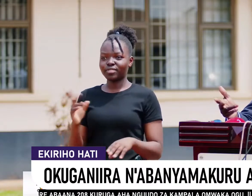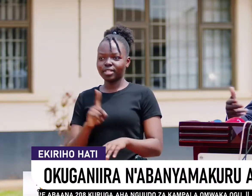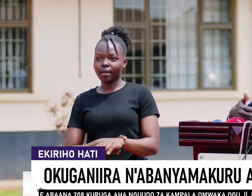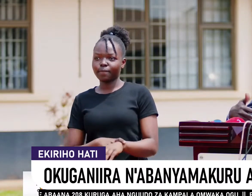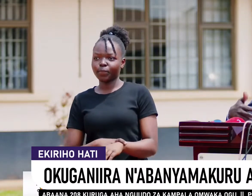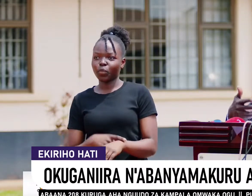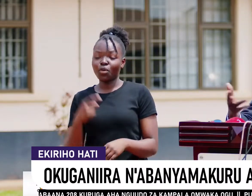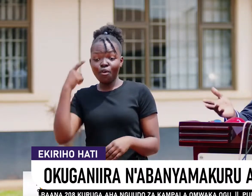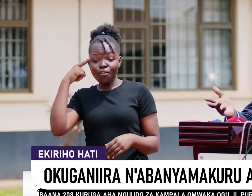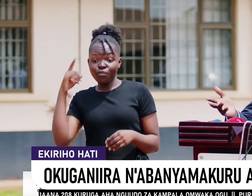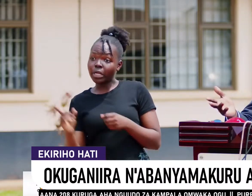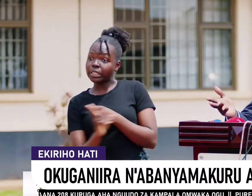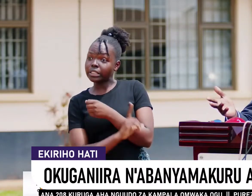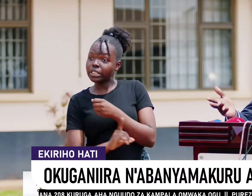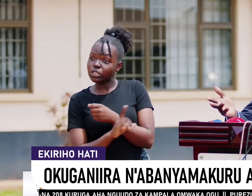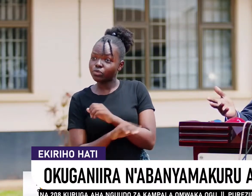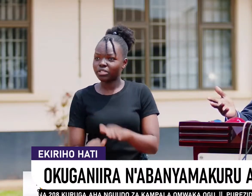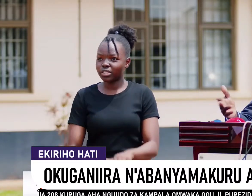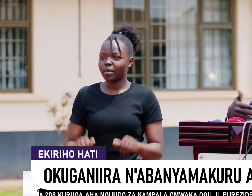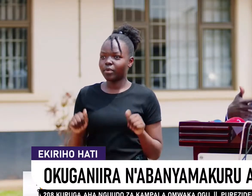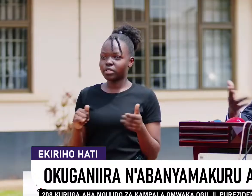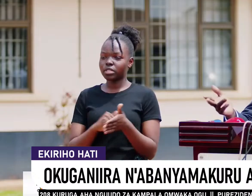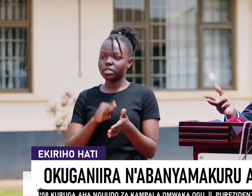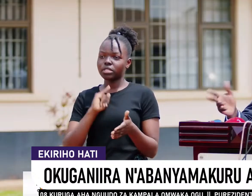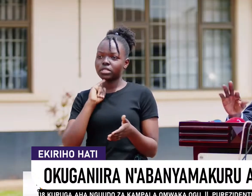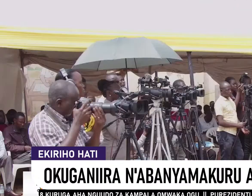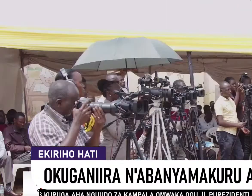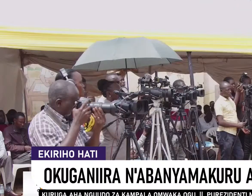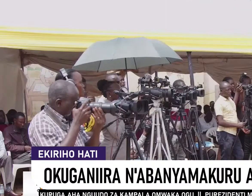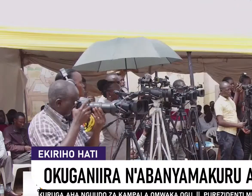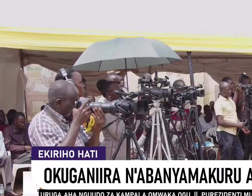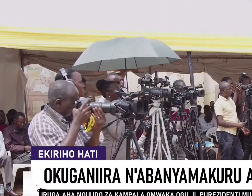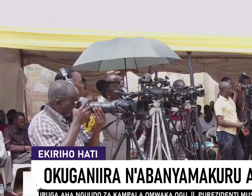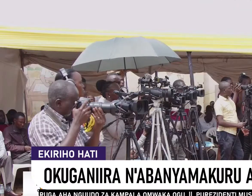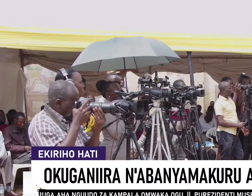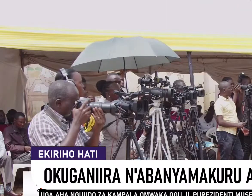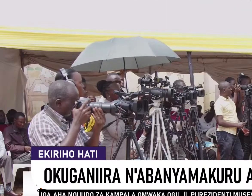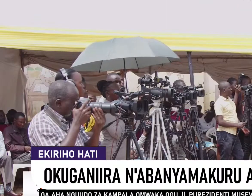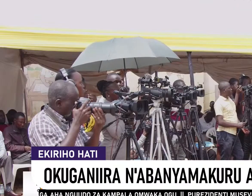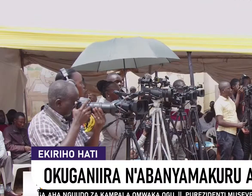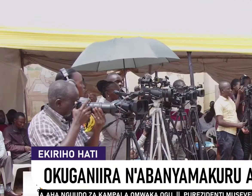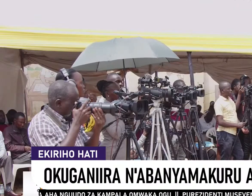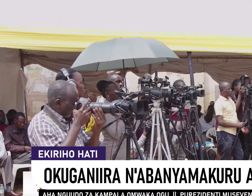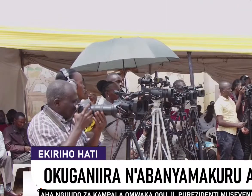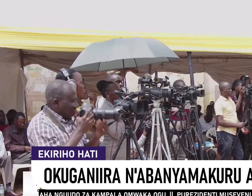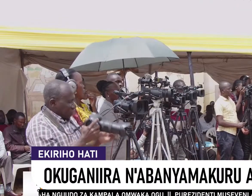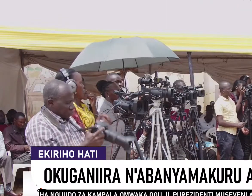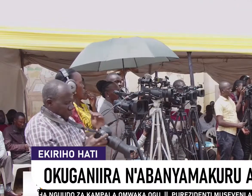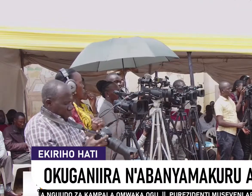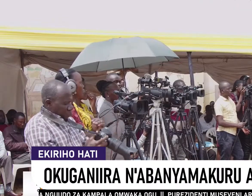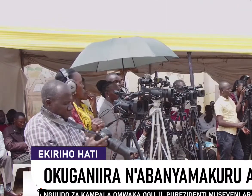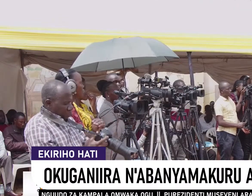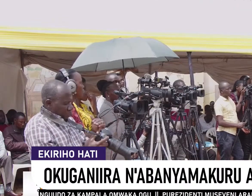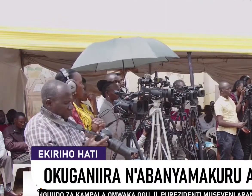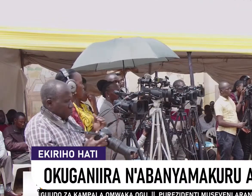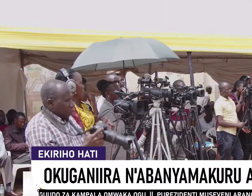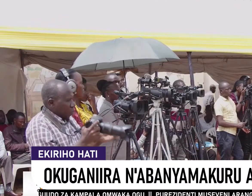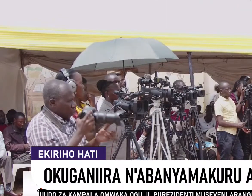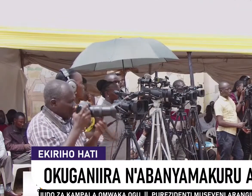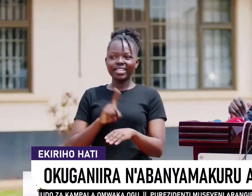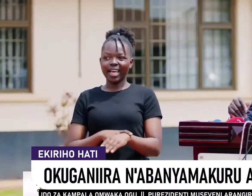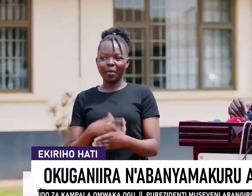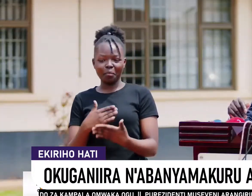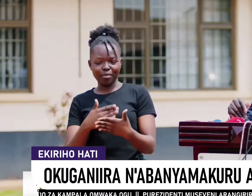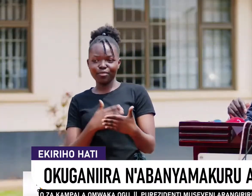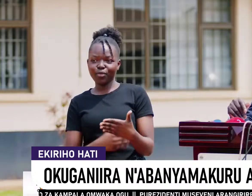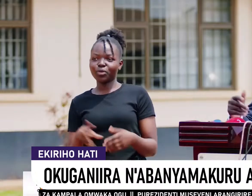chairpersons, I think it is about a month. I don't know whether those have time. For presidential, any time before